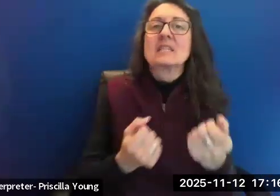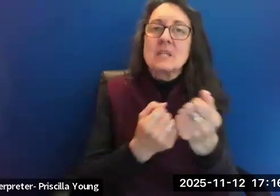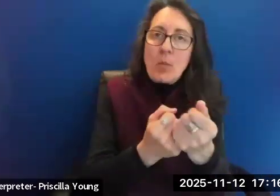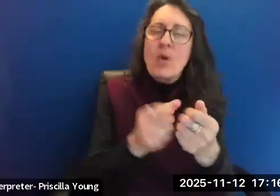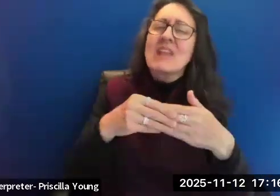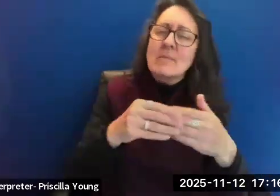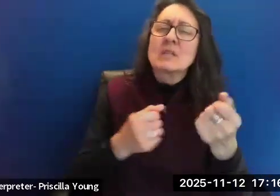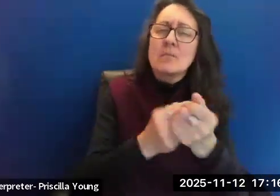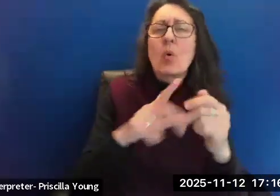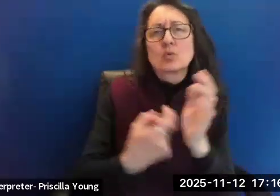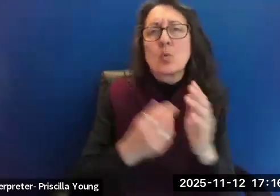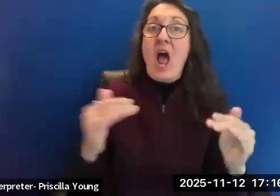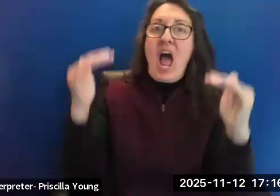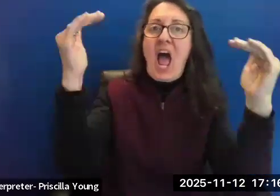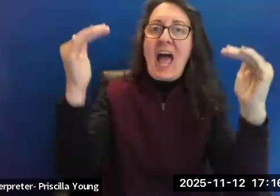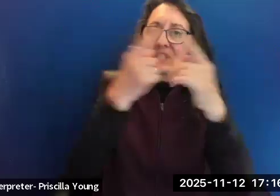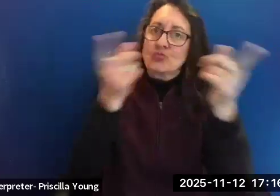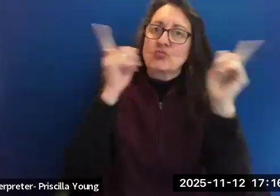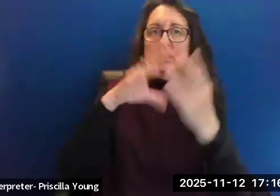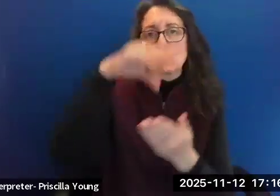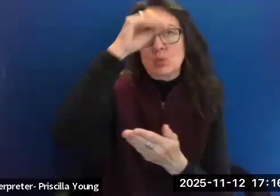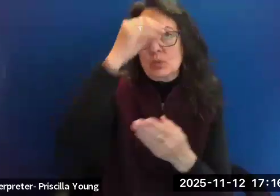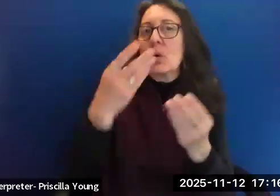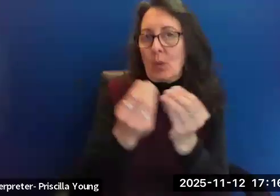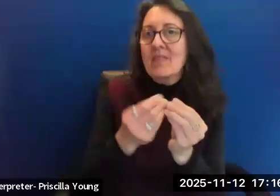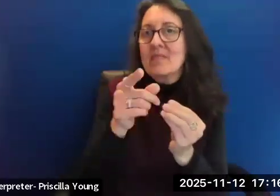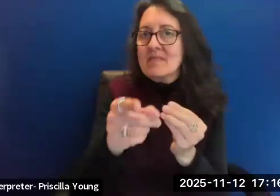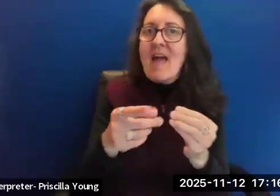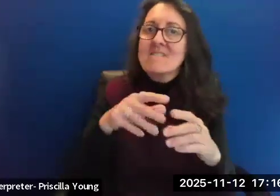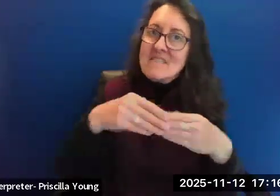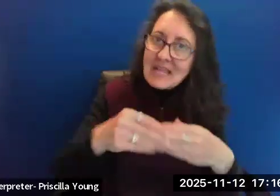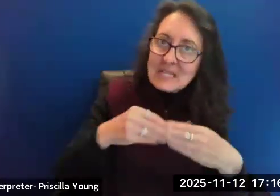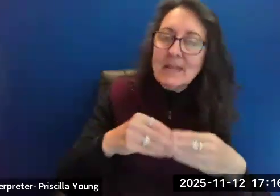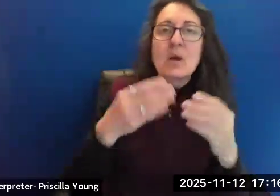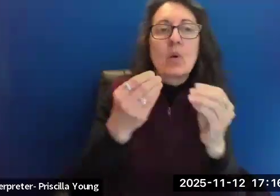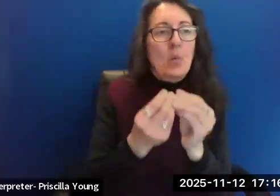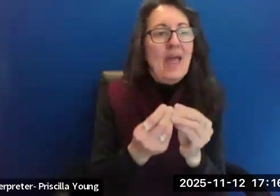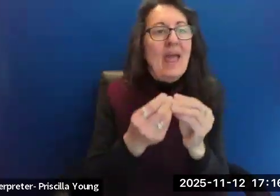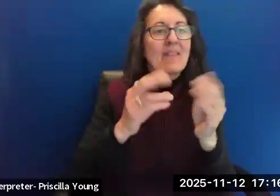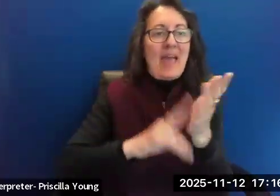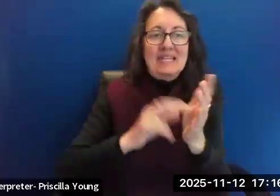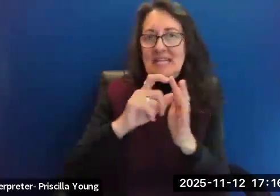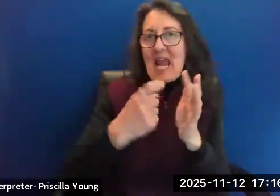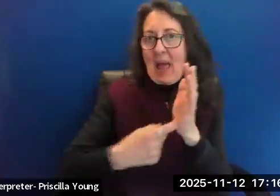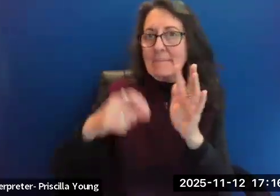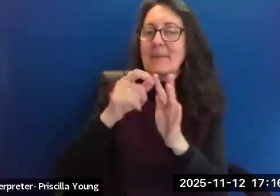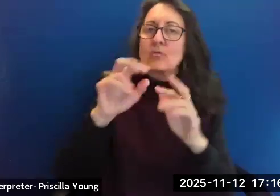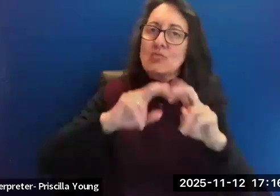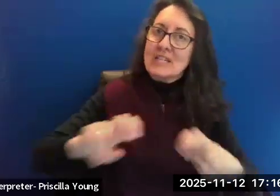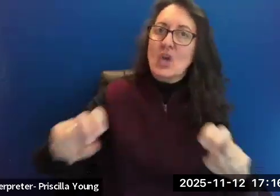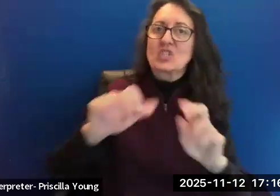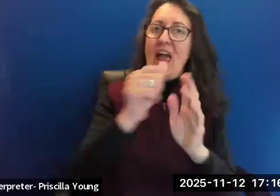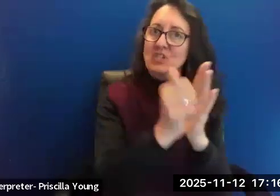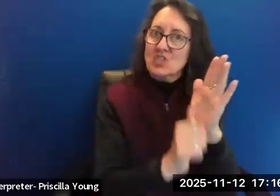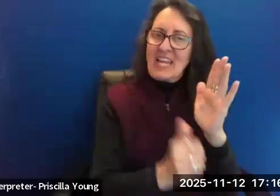disability whose research aligns with NDRP's research agenda and who are ready to grow as